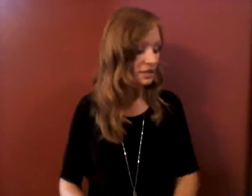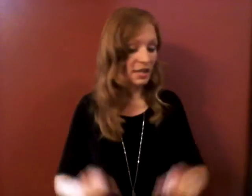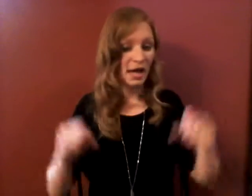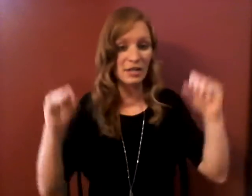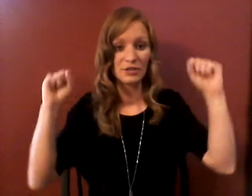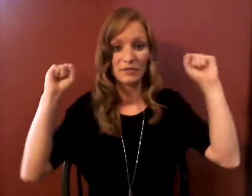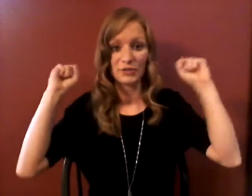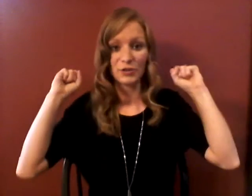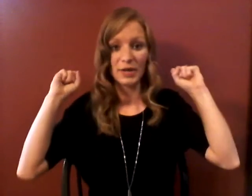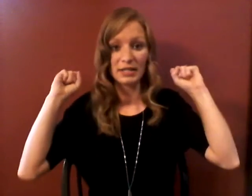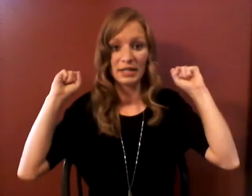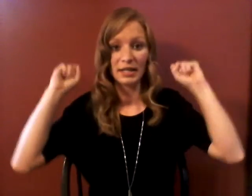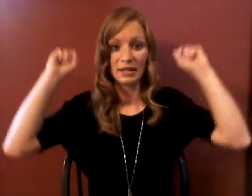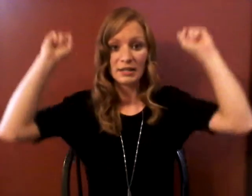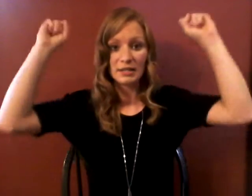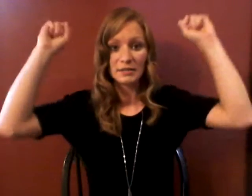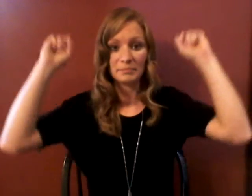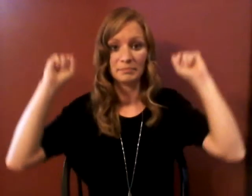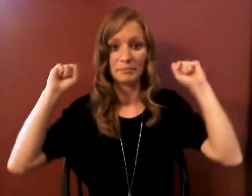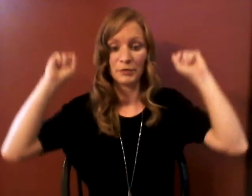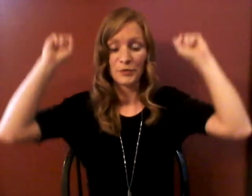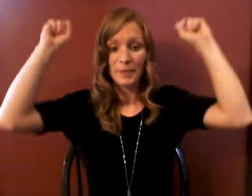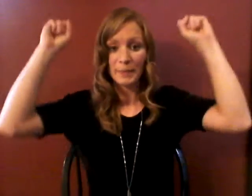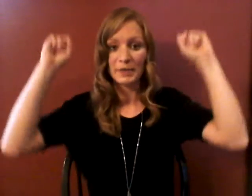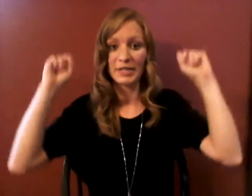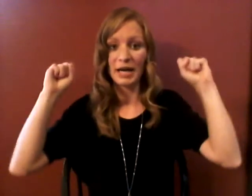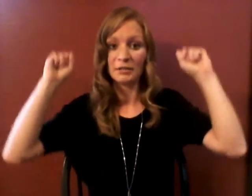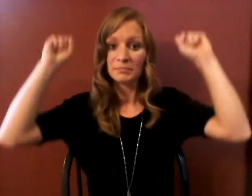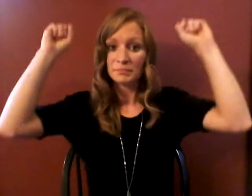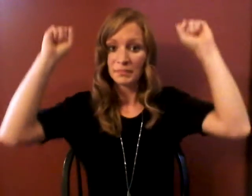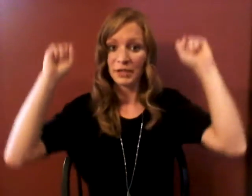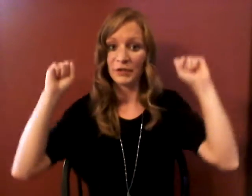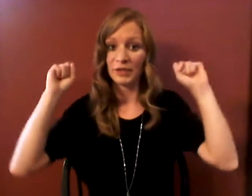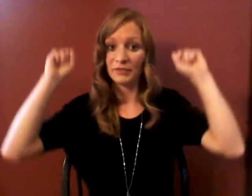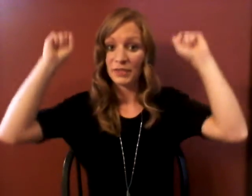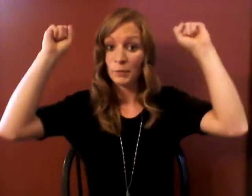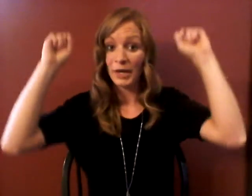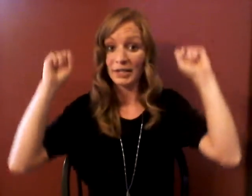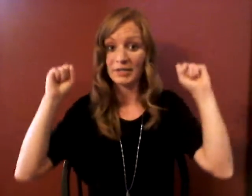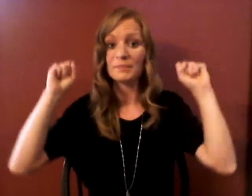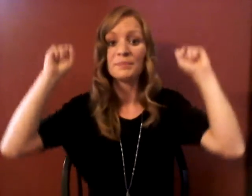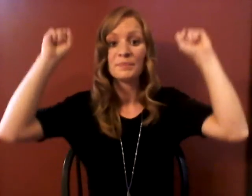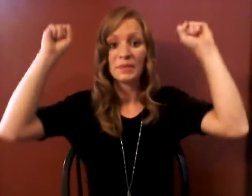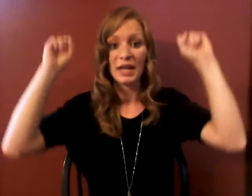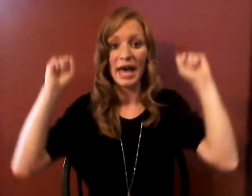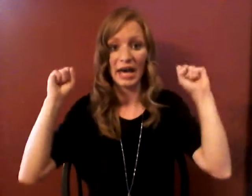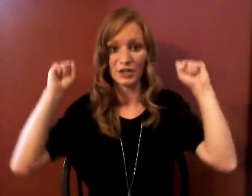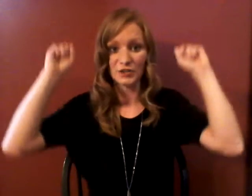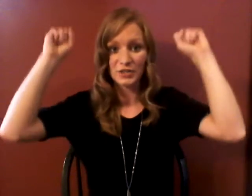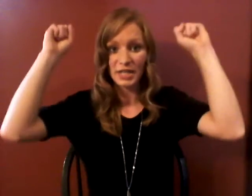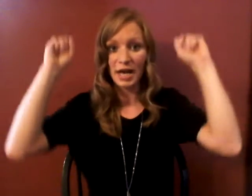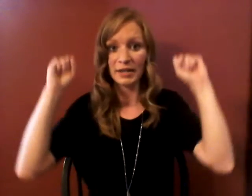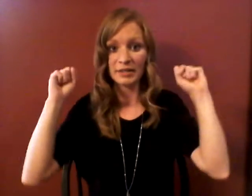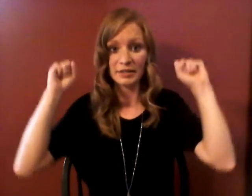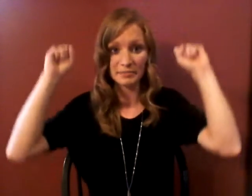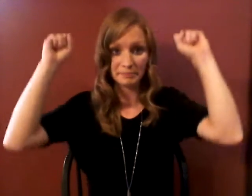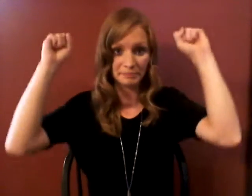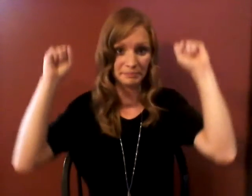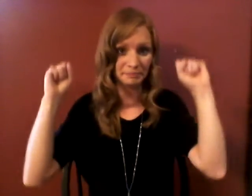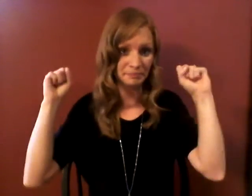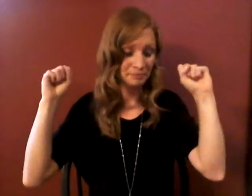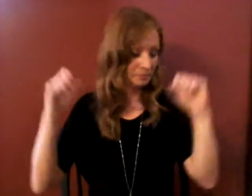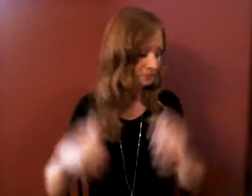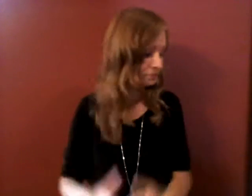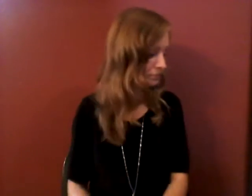Exercise, you have 2 S hands, move them up and down like you're lifting weights. Exercise.